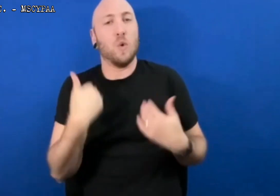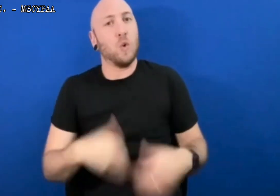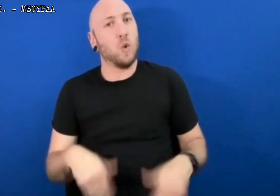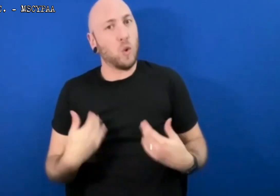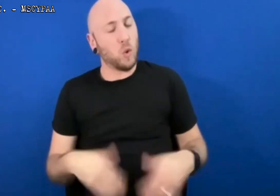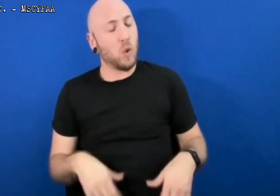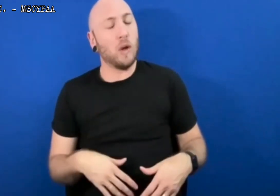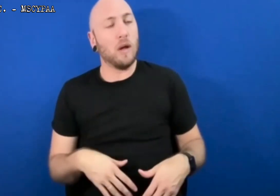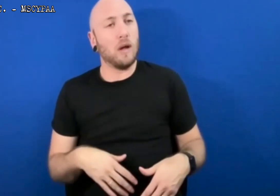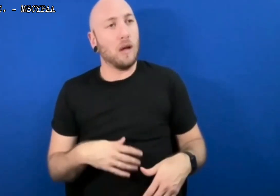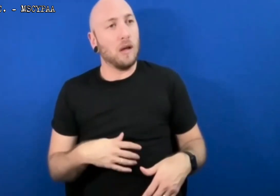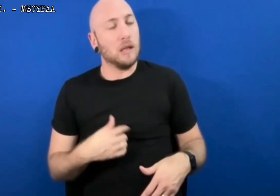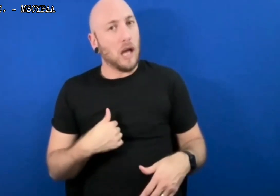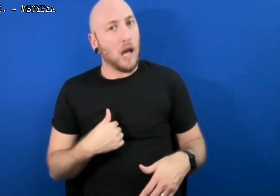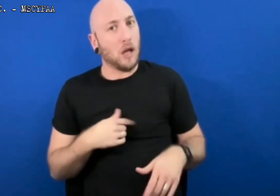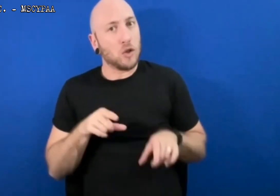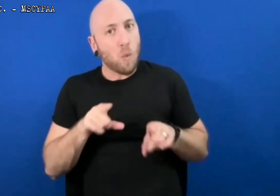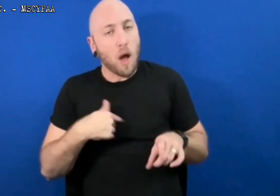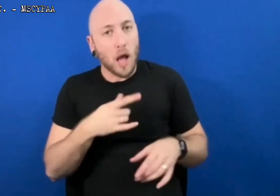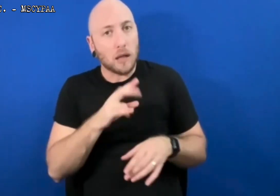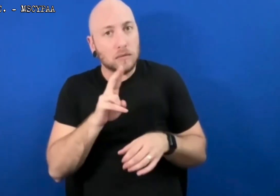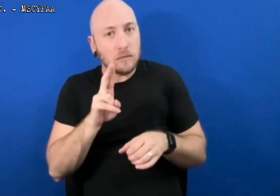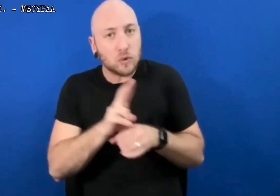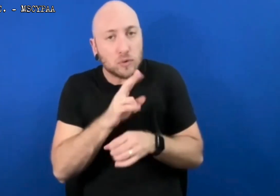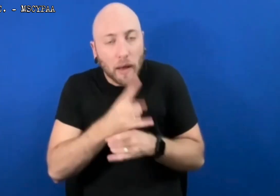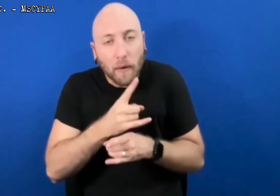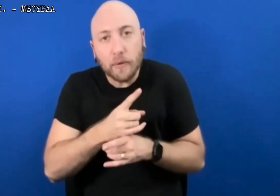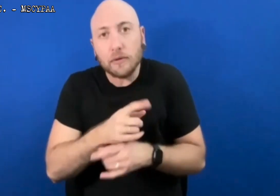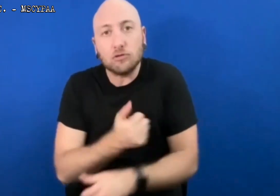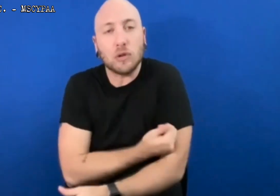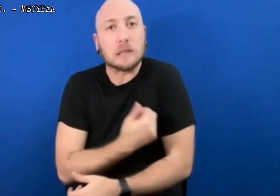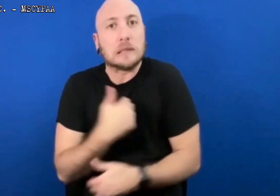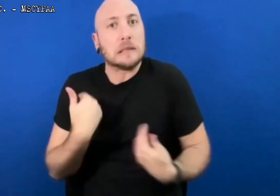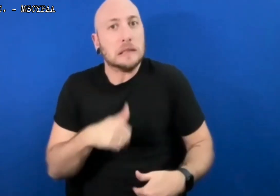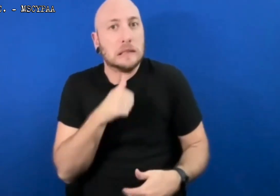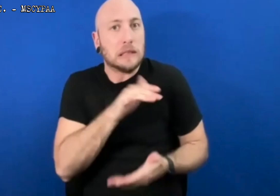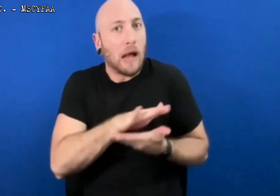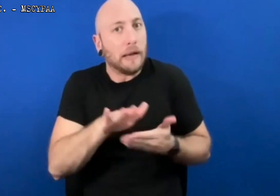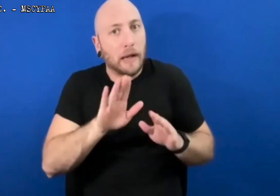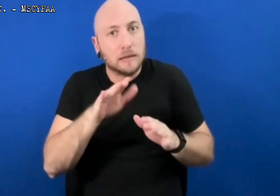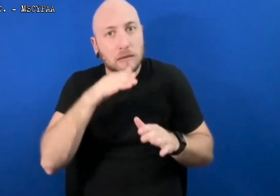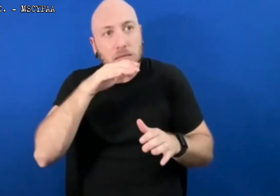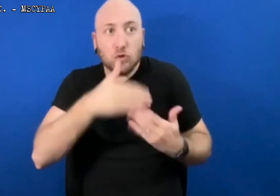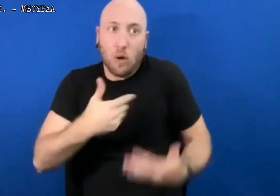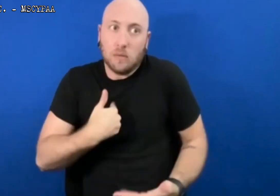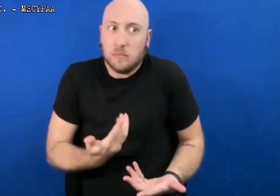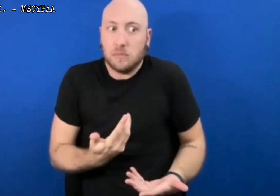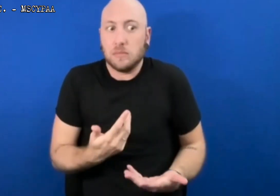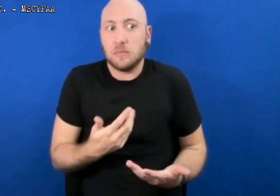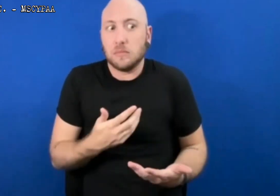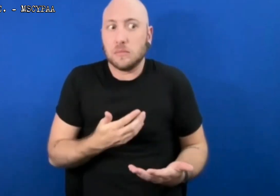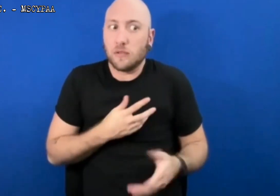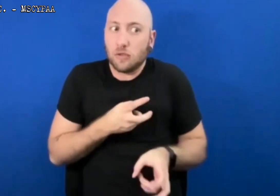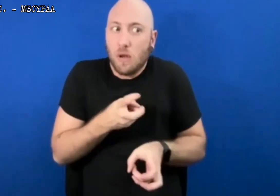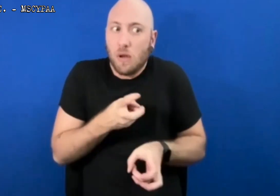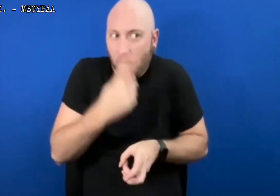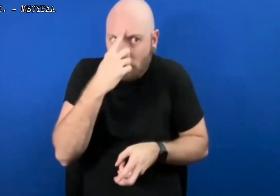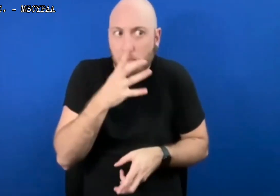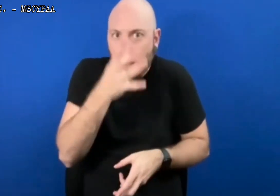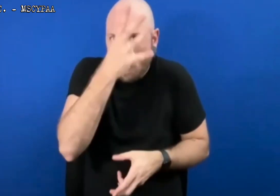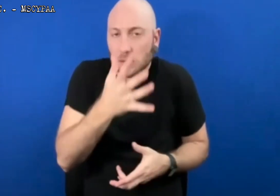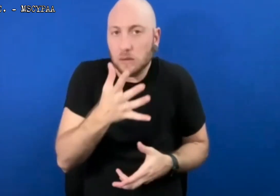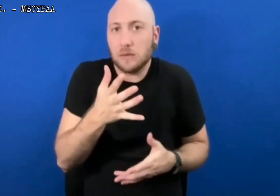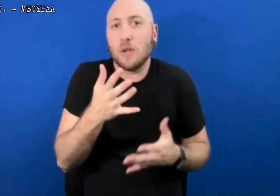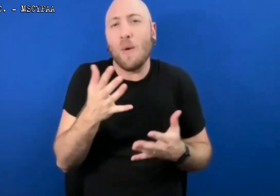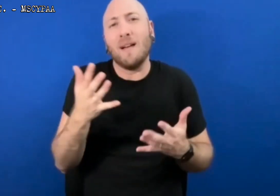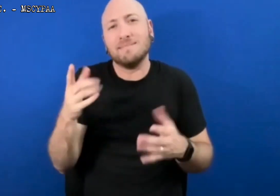an amends to them. So this disease is progressive. It talks about that in the book. I